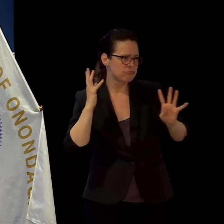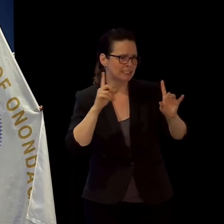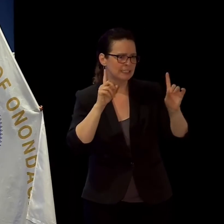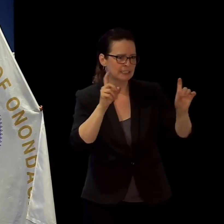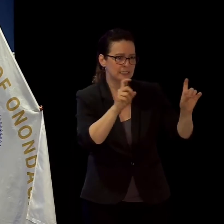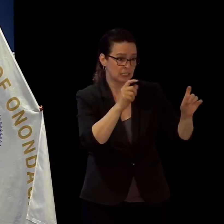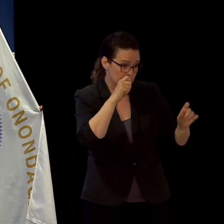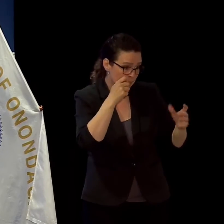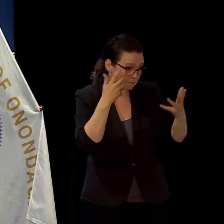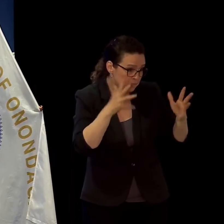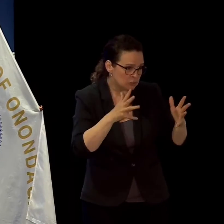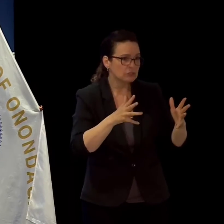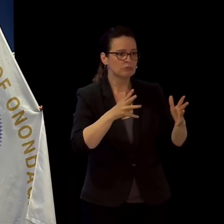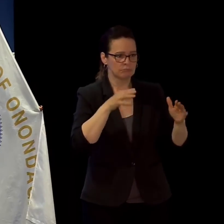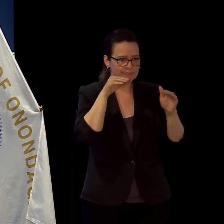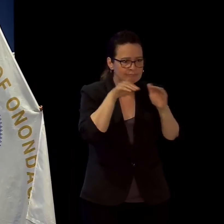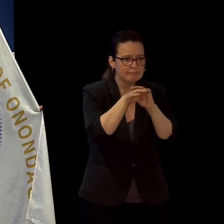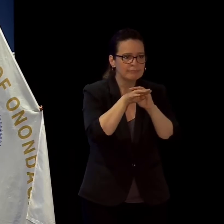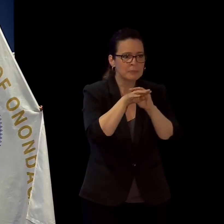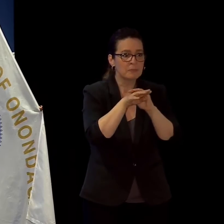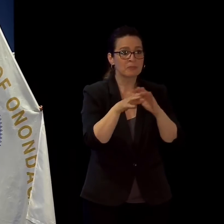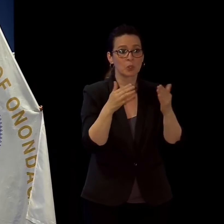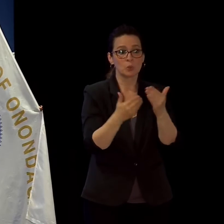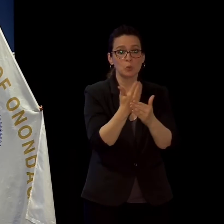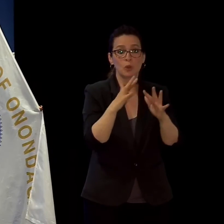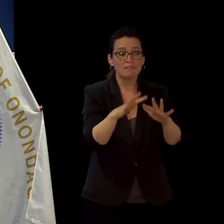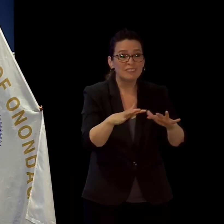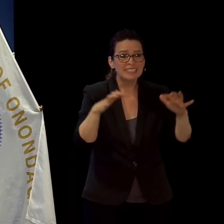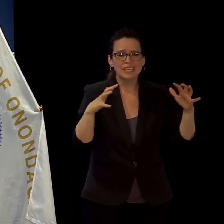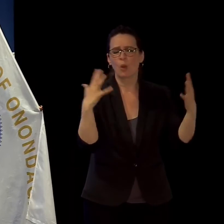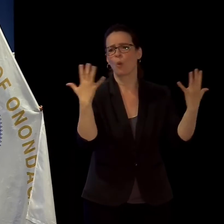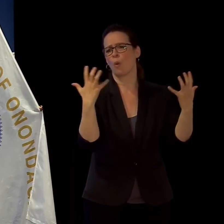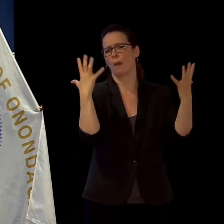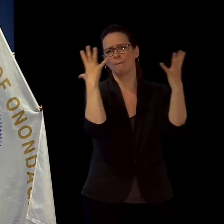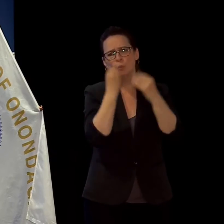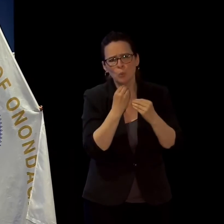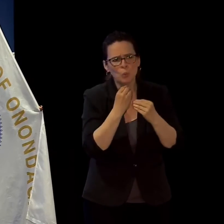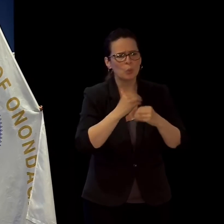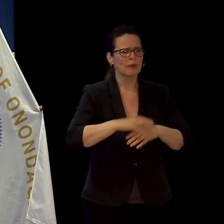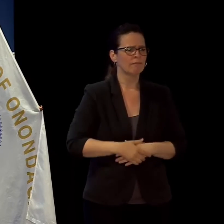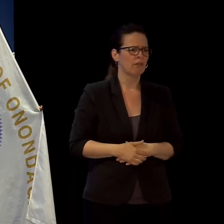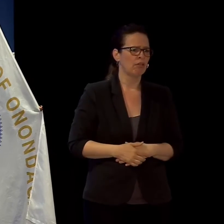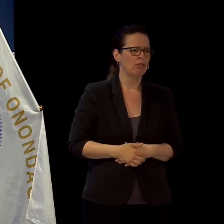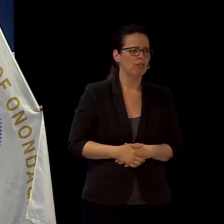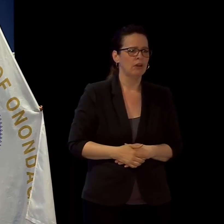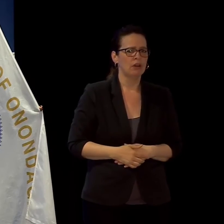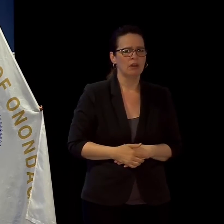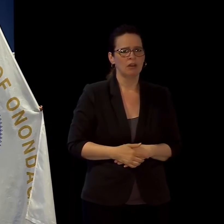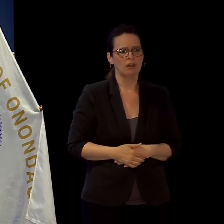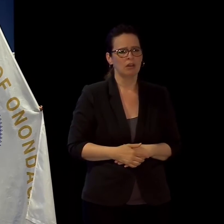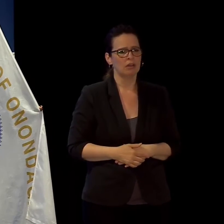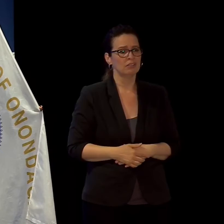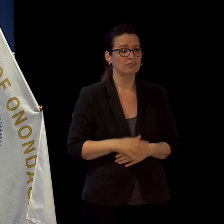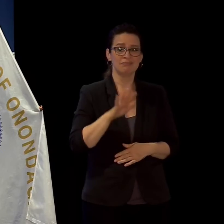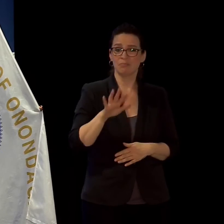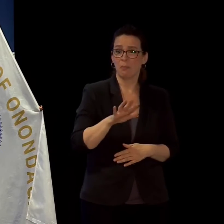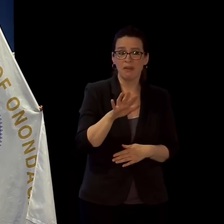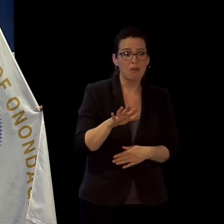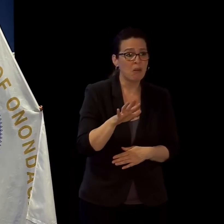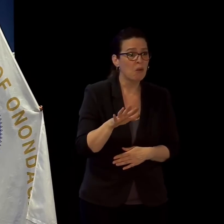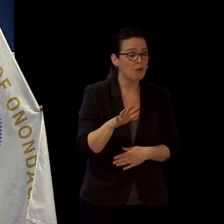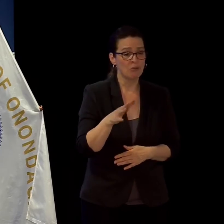facility, remind the community. This facility is phenomenal. It's about an experience now,